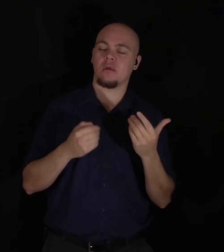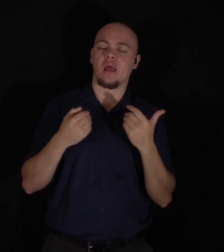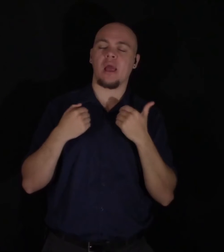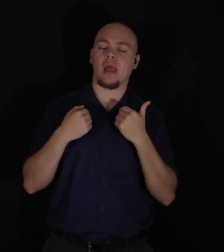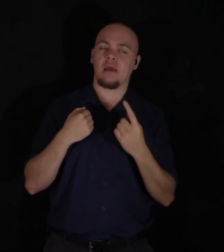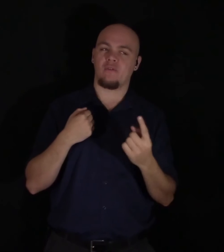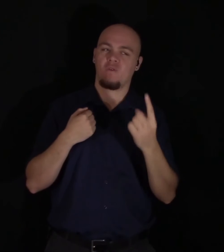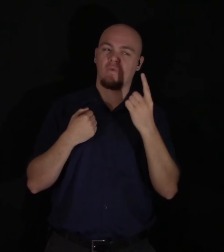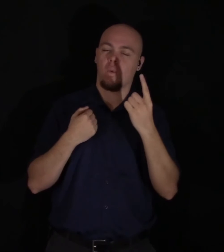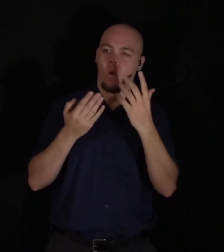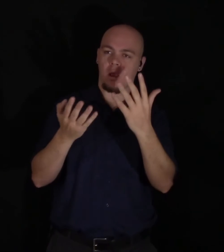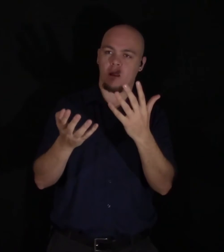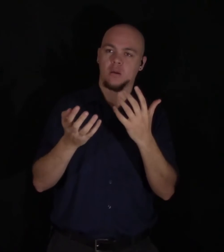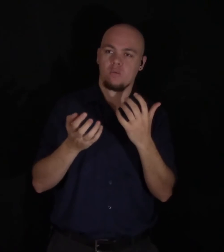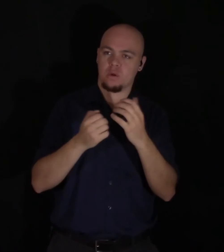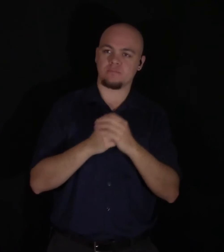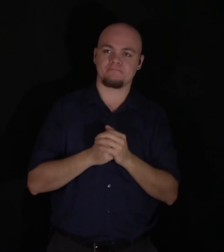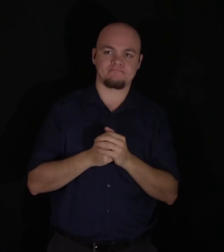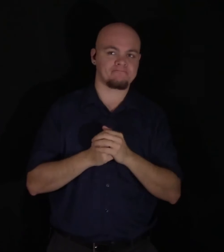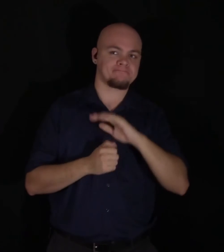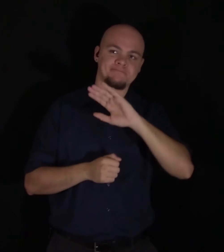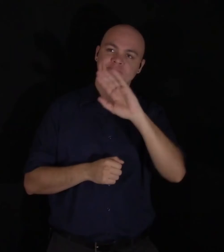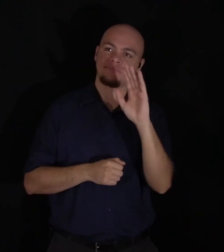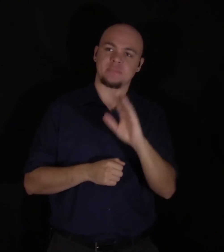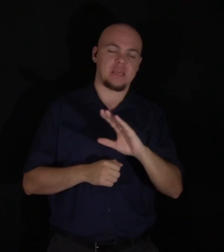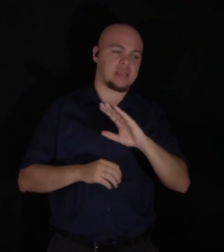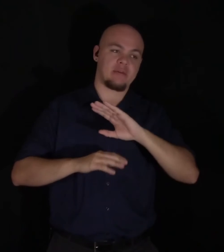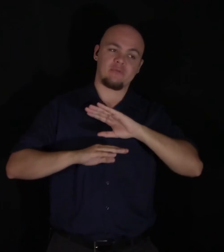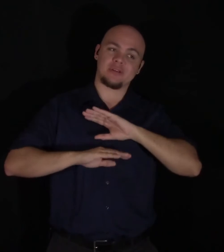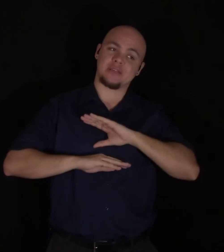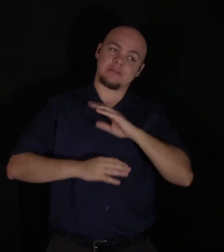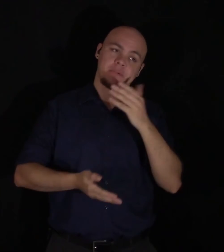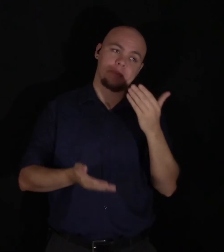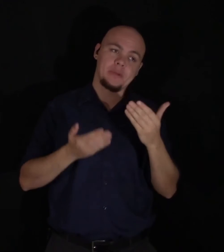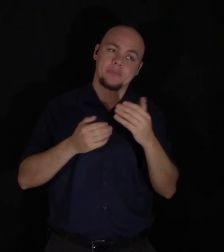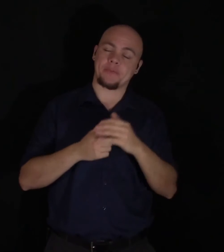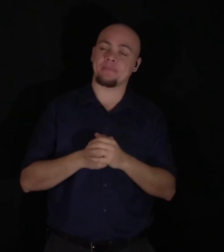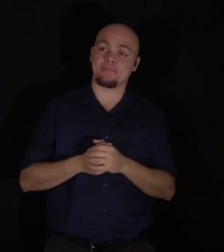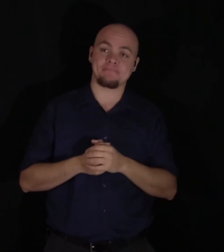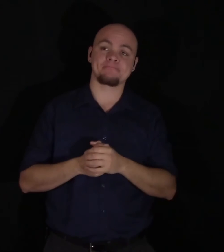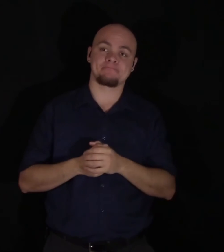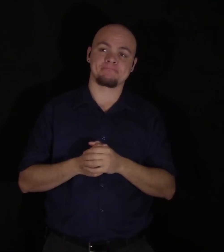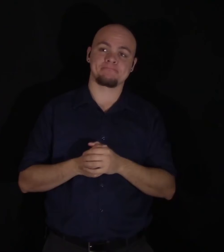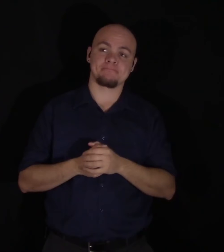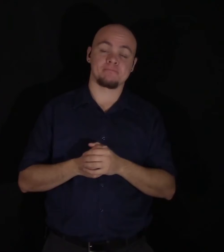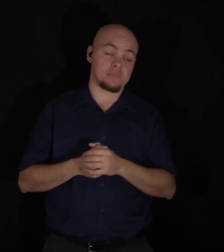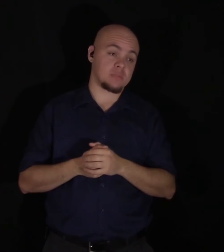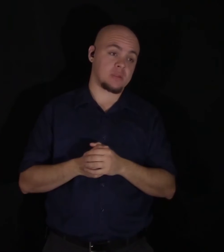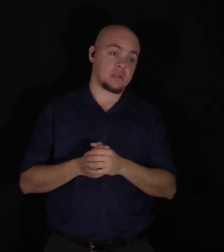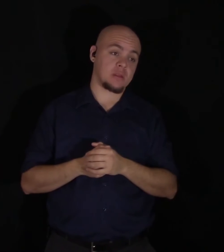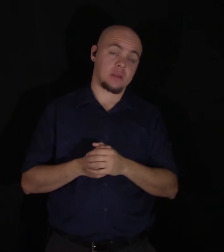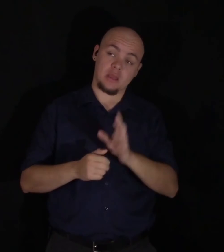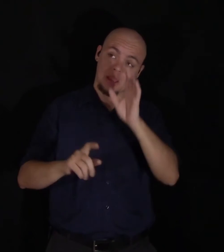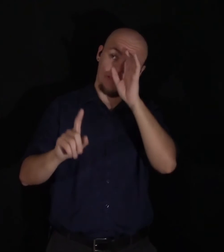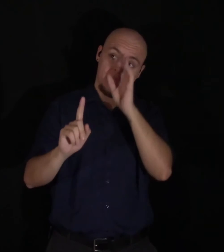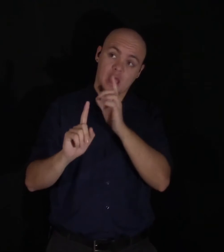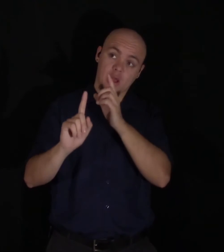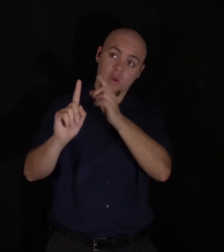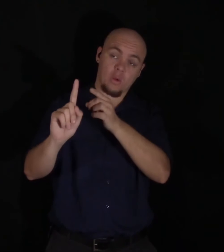want which I may never be able to satisfy, and the absence of the object of which I now